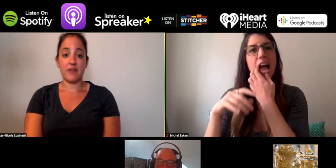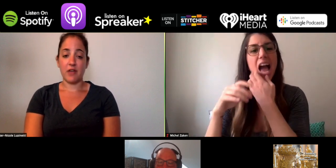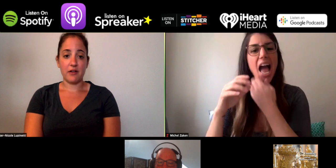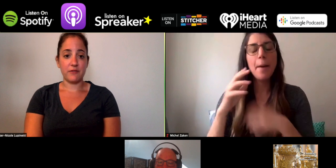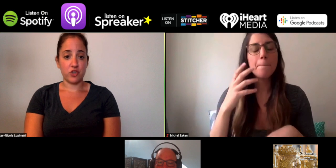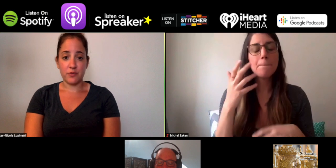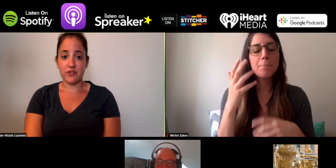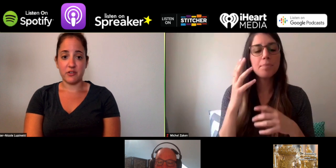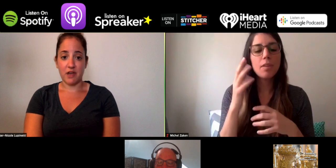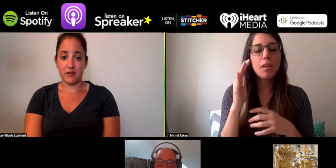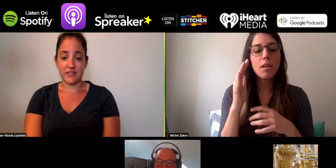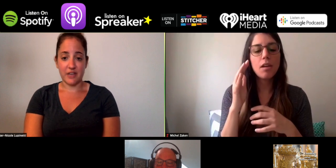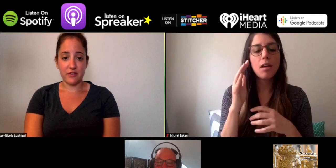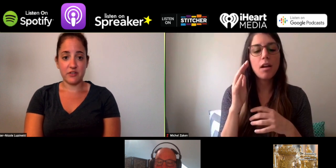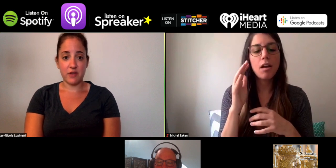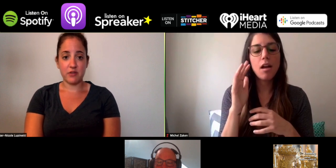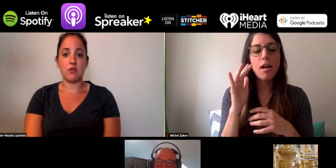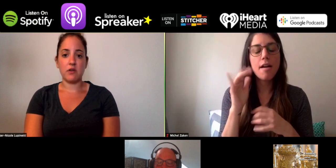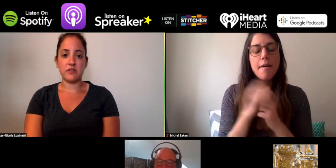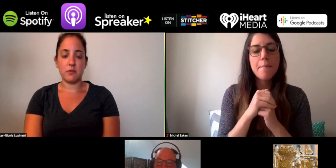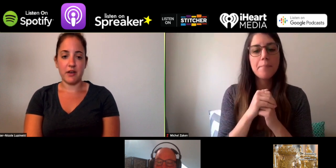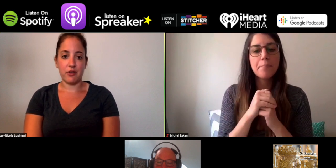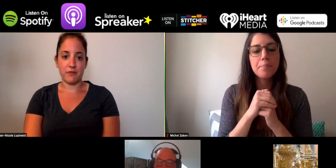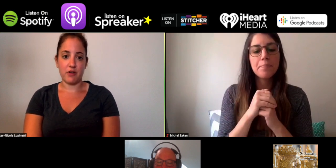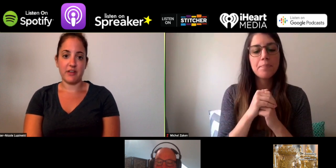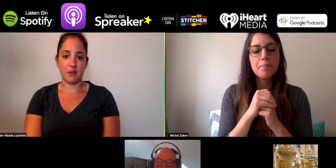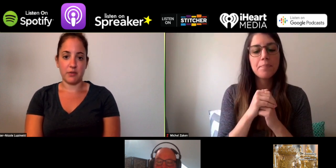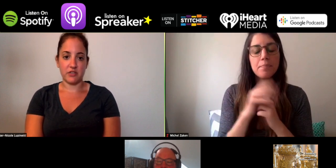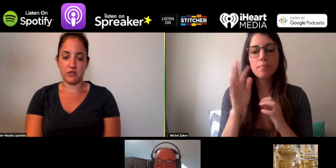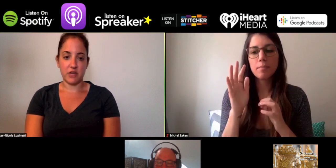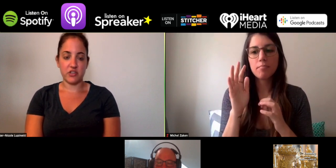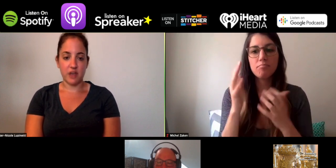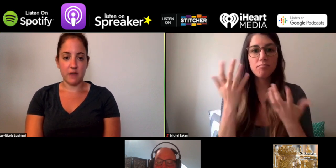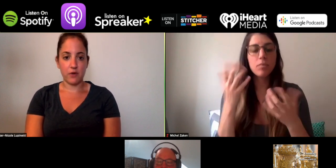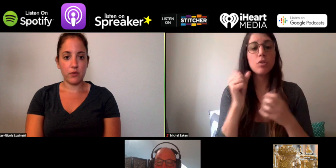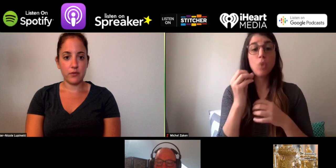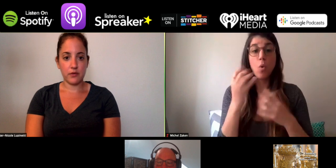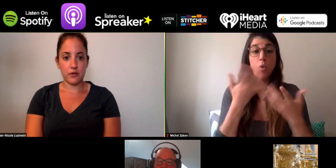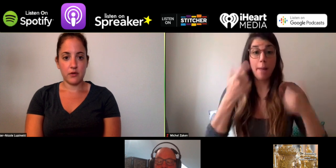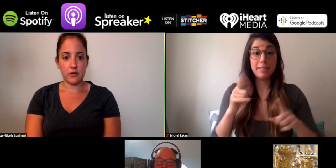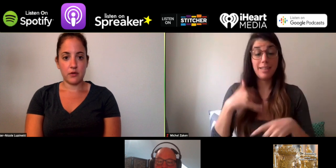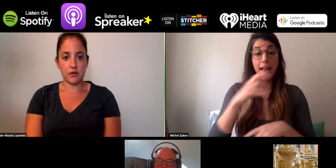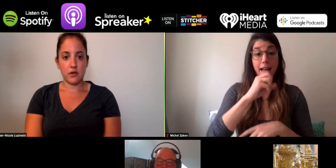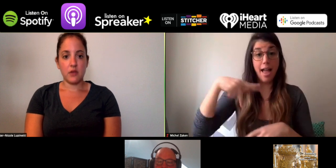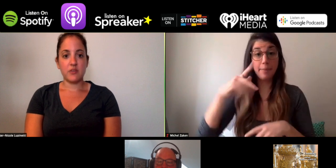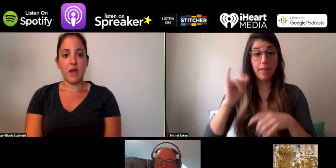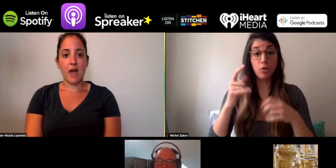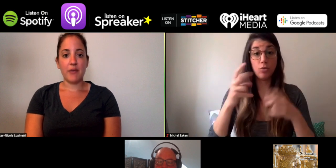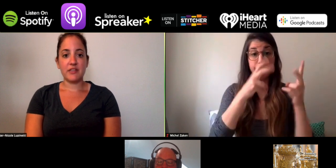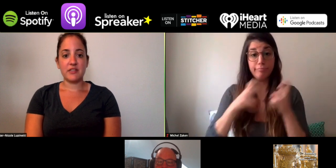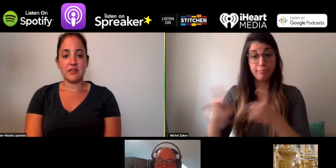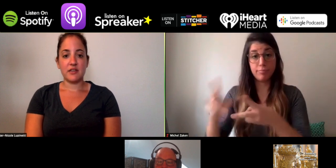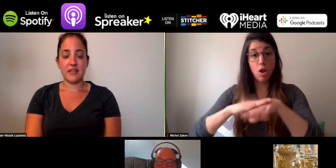They have a lot of interpreters and a lot of centers around, and there are also many other VRS companies too, not just Convo. So